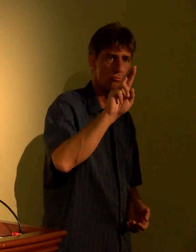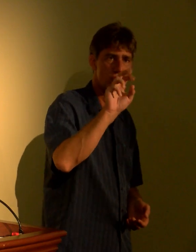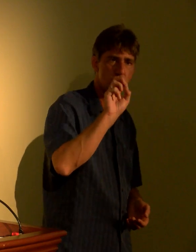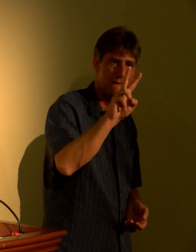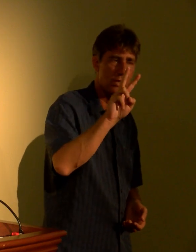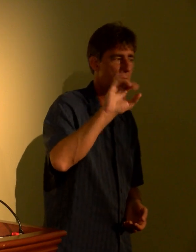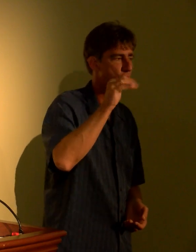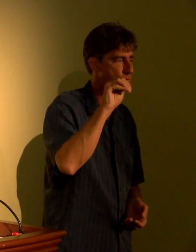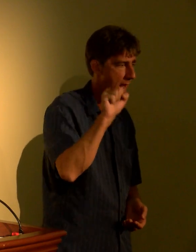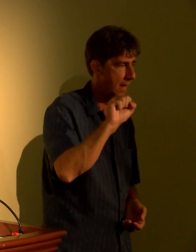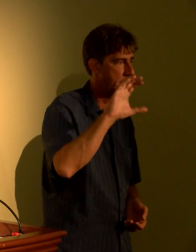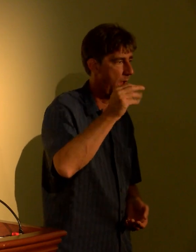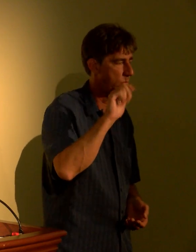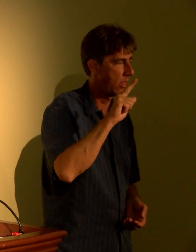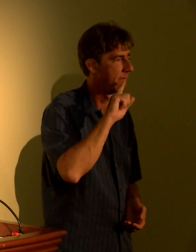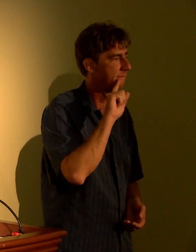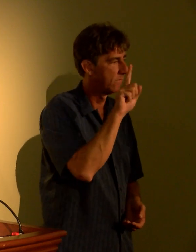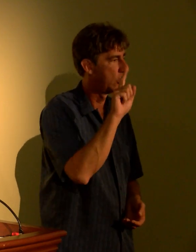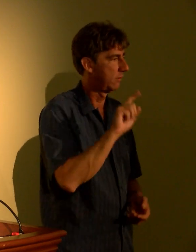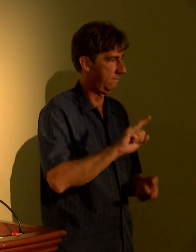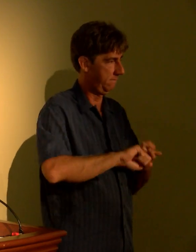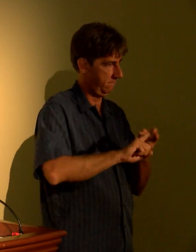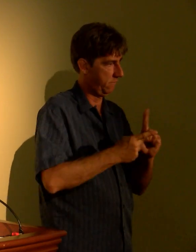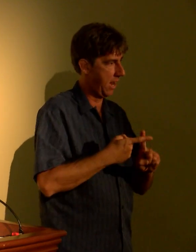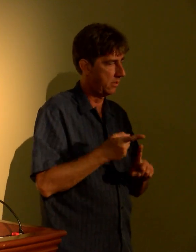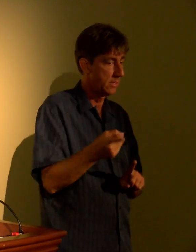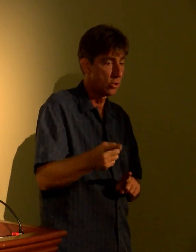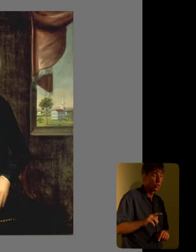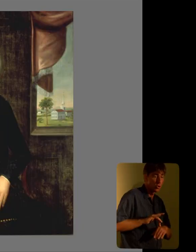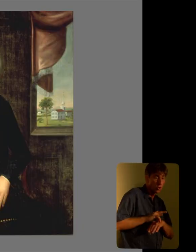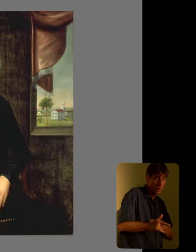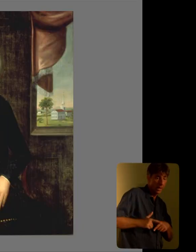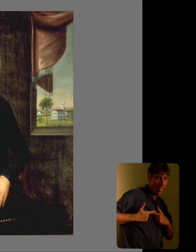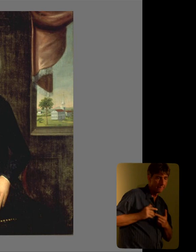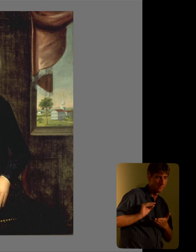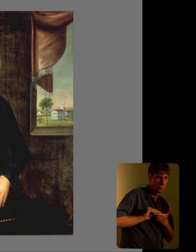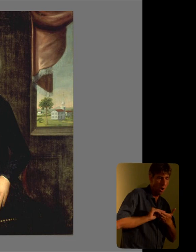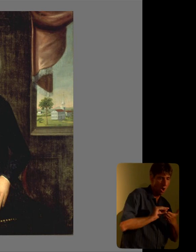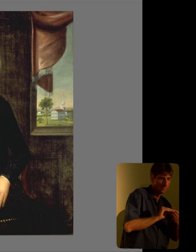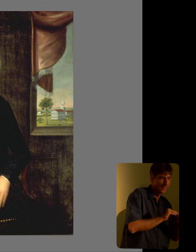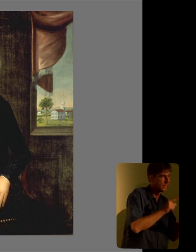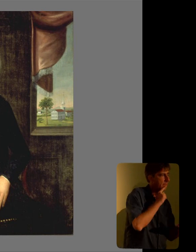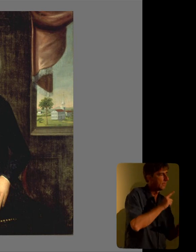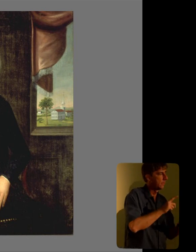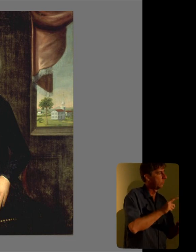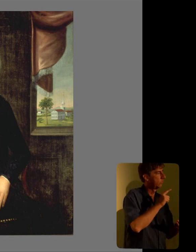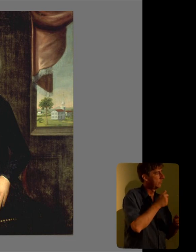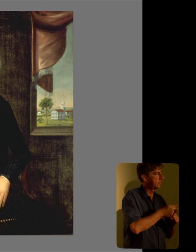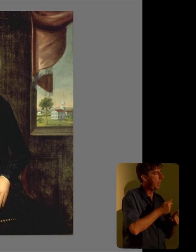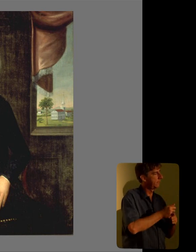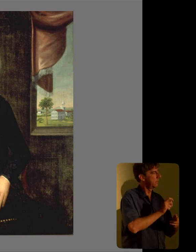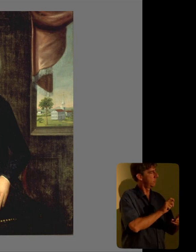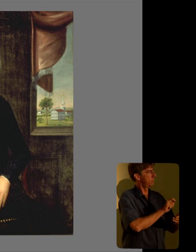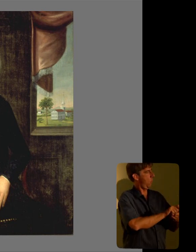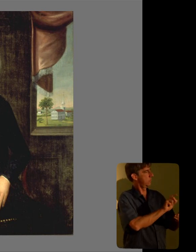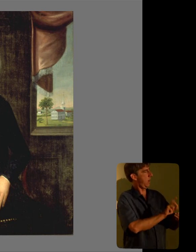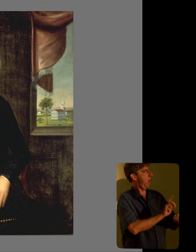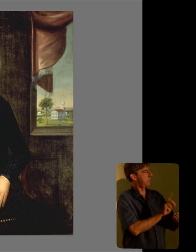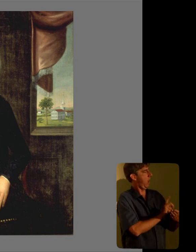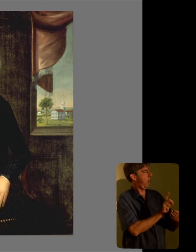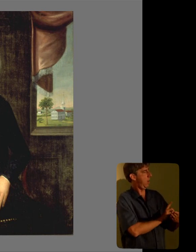friends of the Brewster family that documented John's early life. He was a diarist, and in